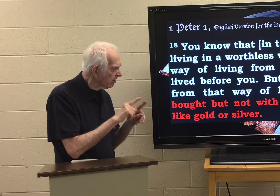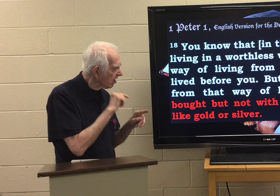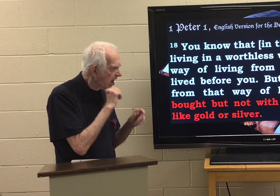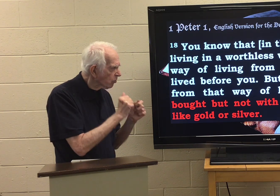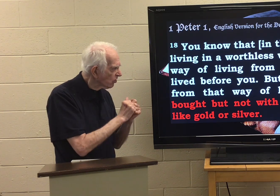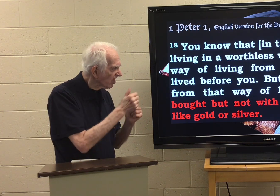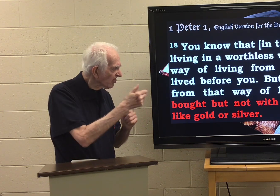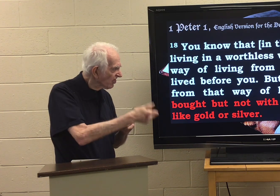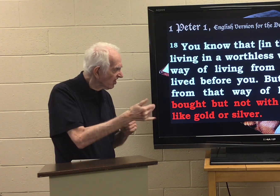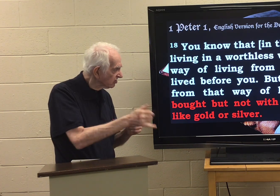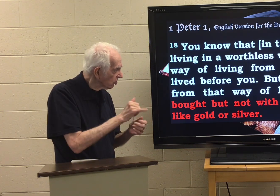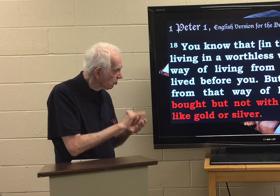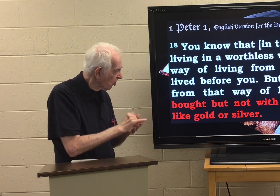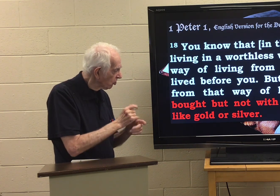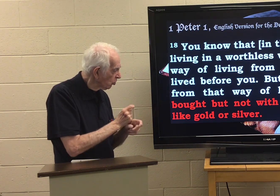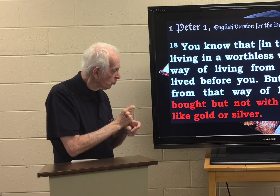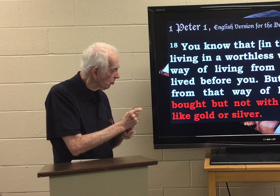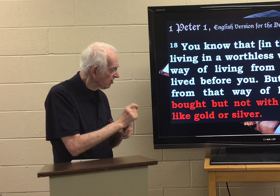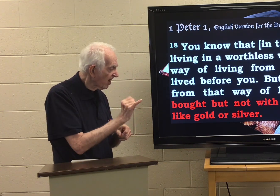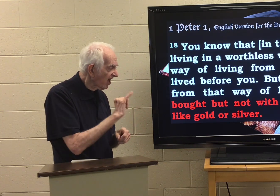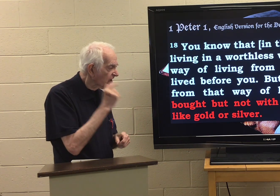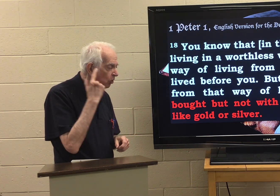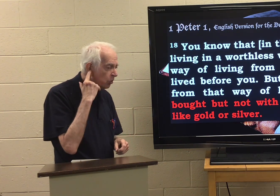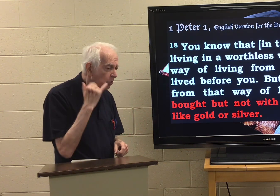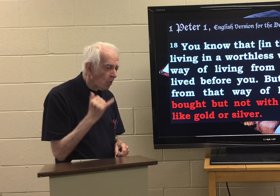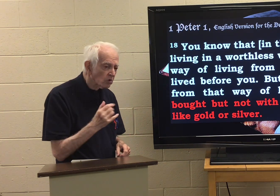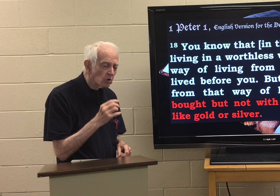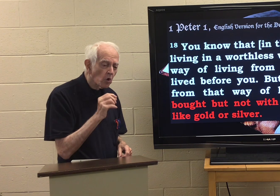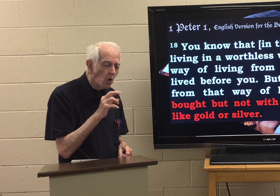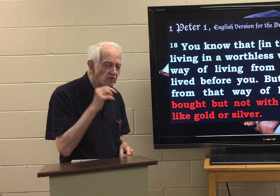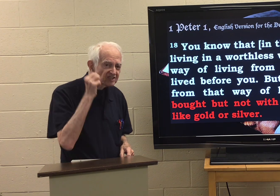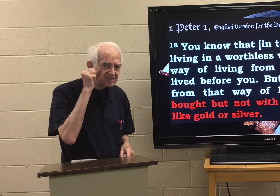but not with things that ruin, like gold or silver,